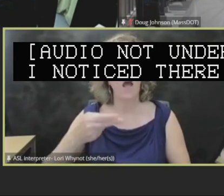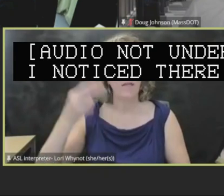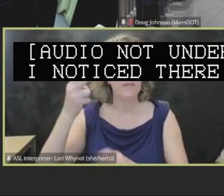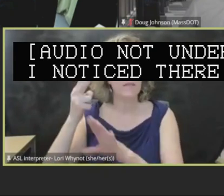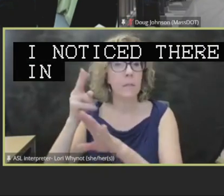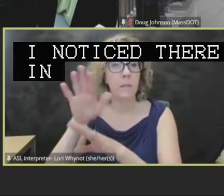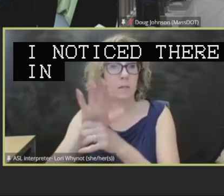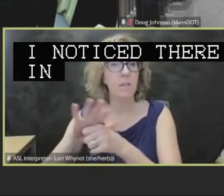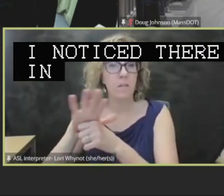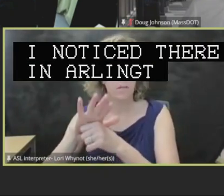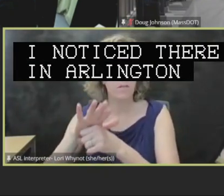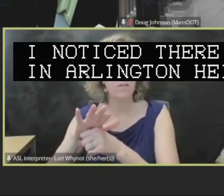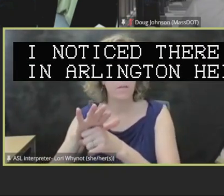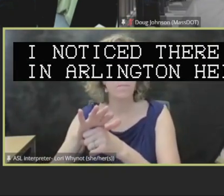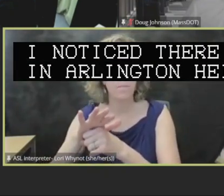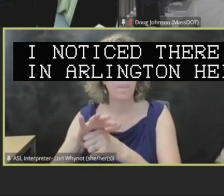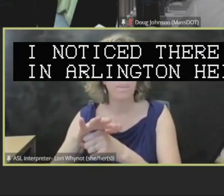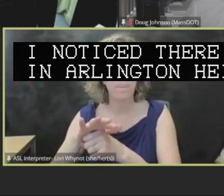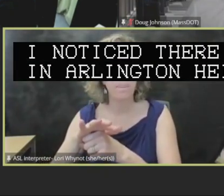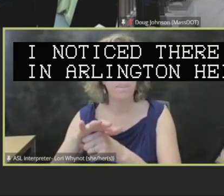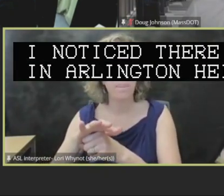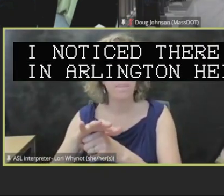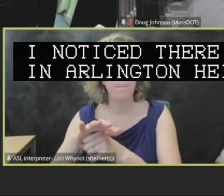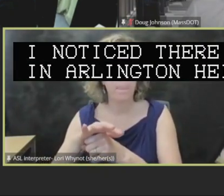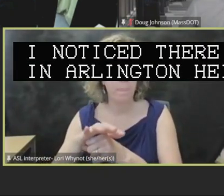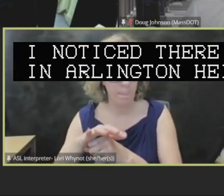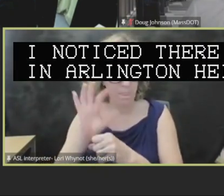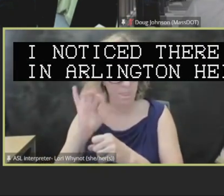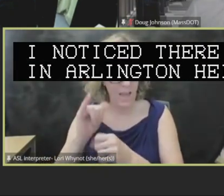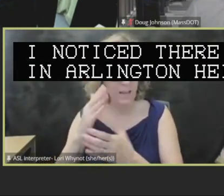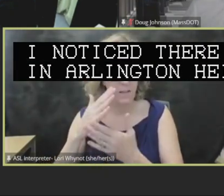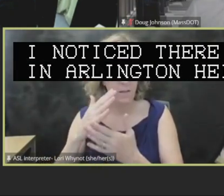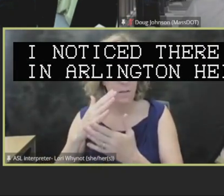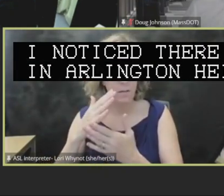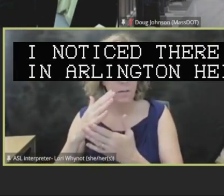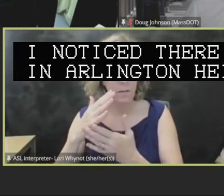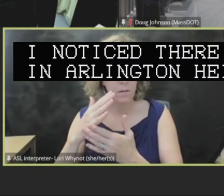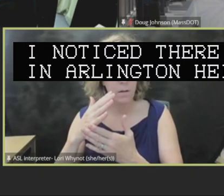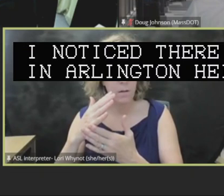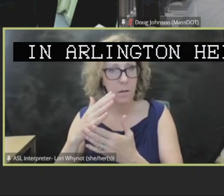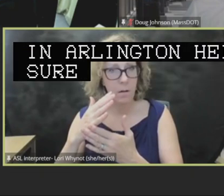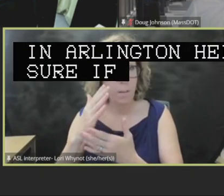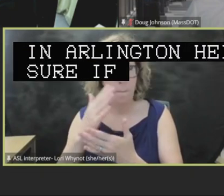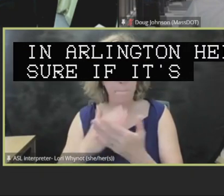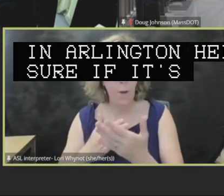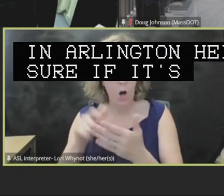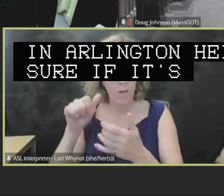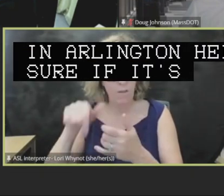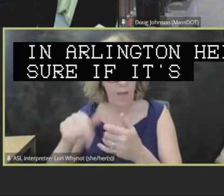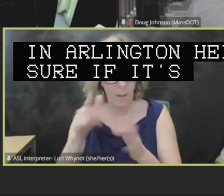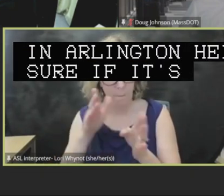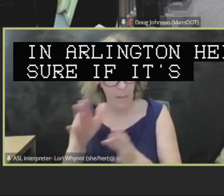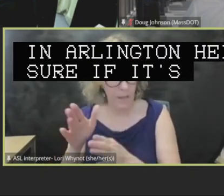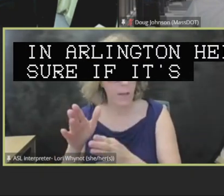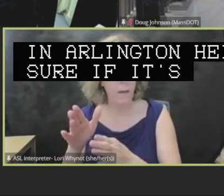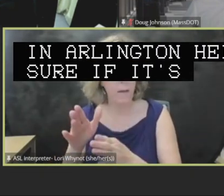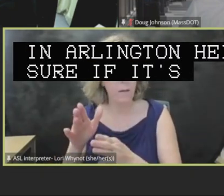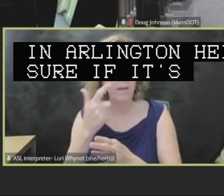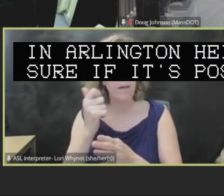not sure if it was a part, is it part of the tube? Because I have a note, I didn't see it. So like there's the